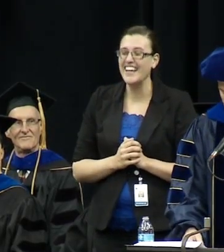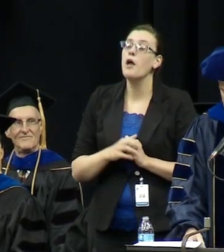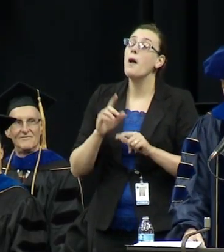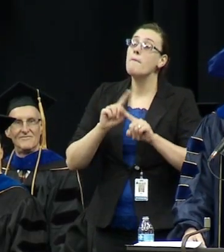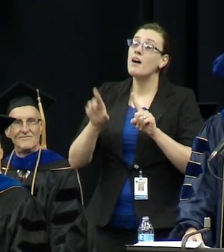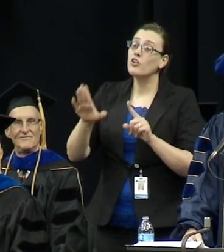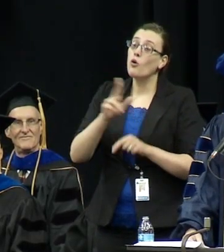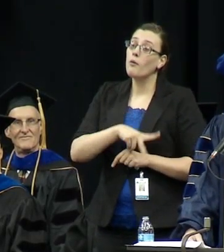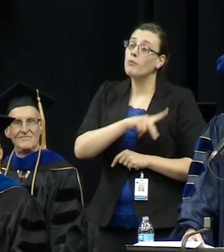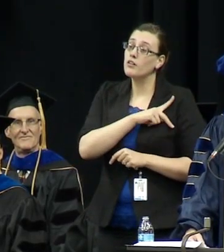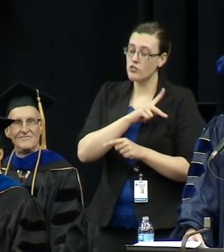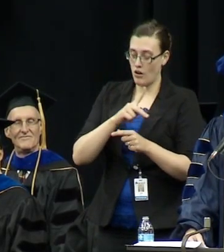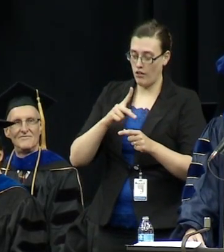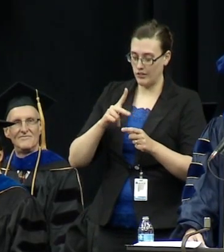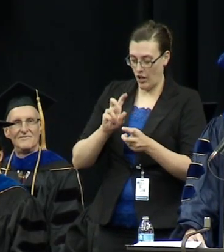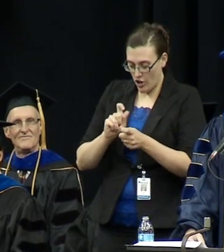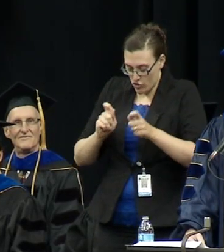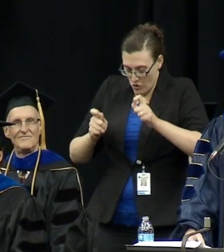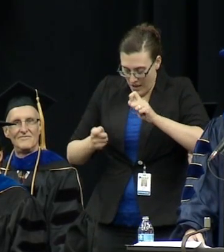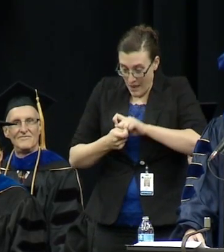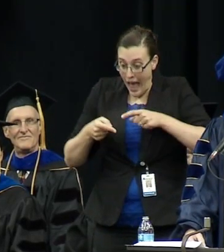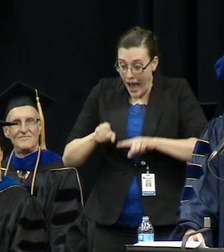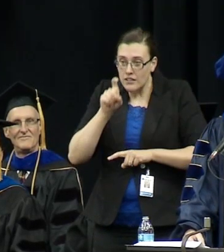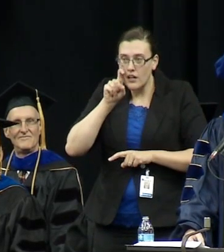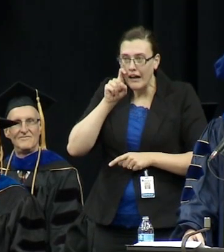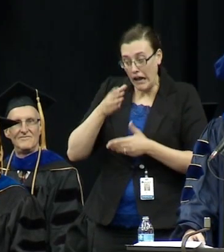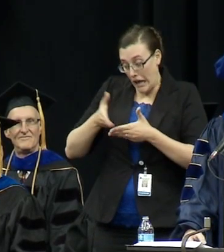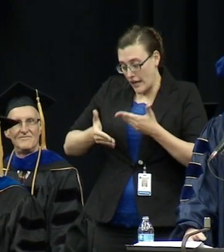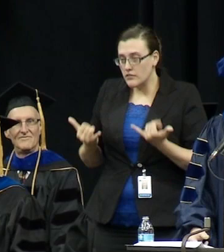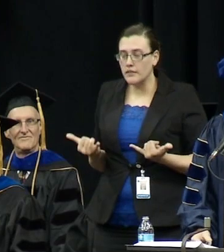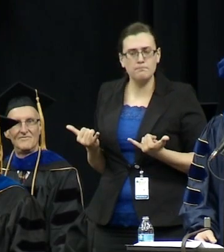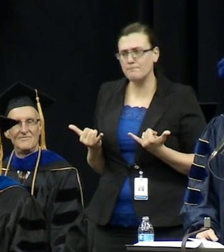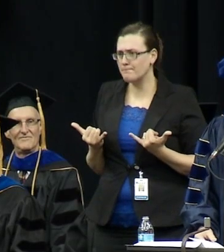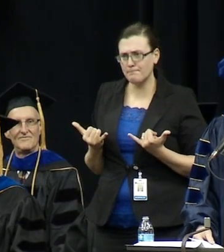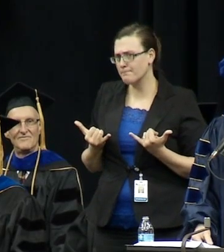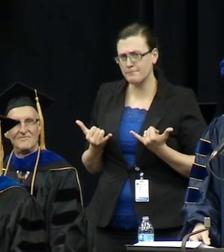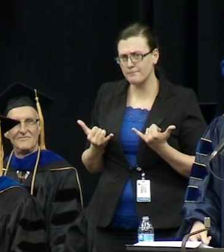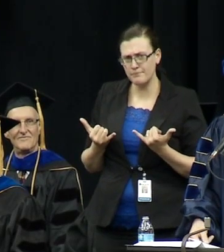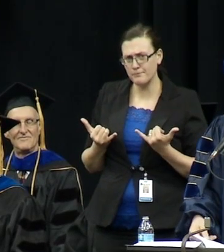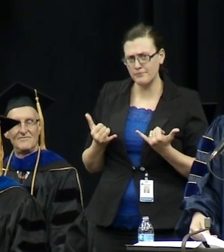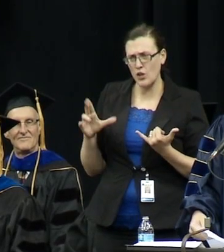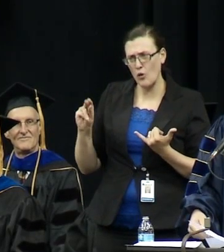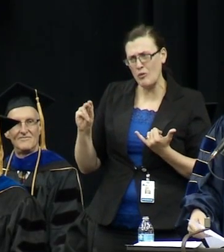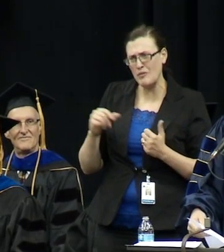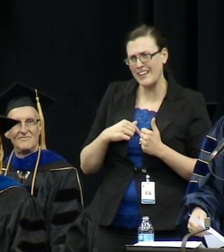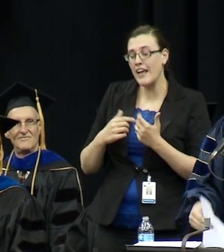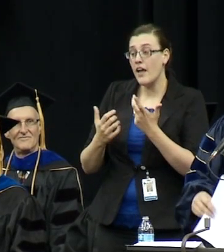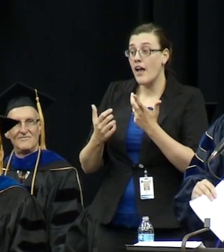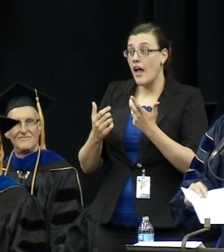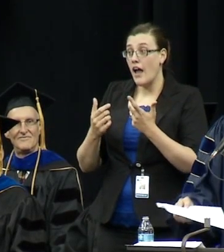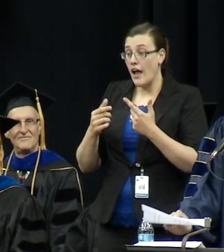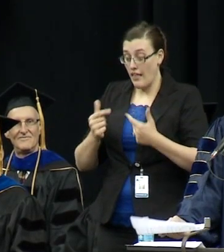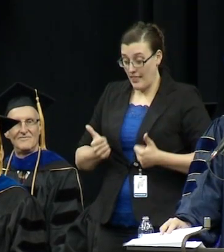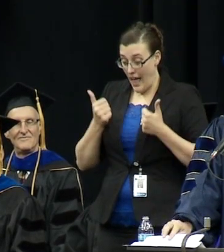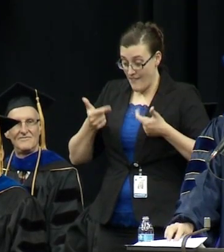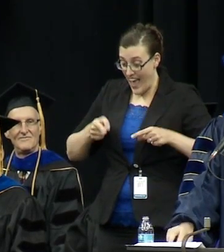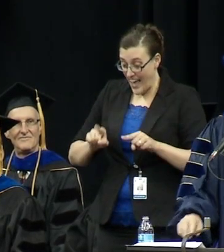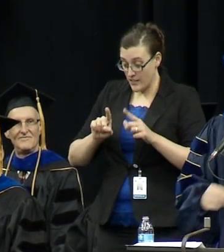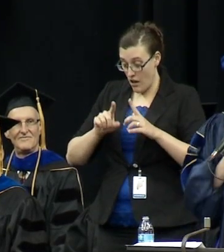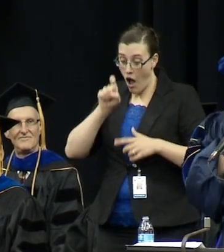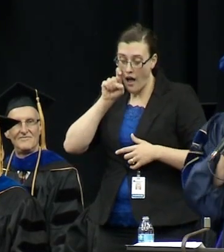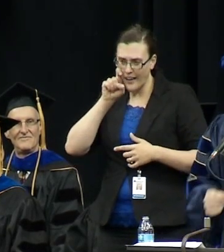But your personal transformation as a Hawkeye doesn't end today. In fact, in many ways, life as a Hawkeye really begins